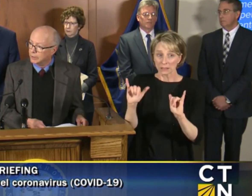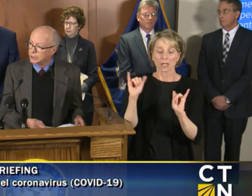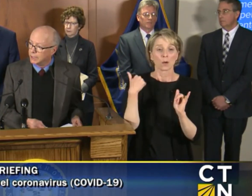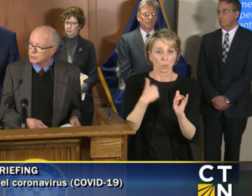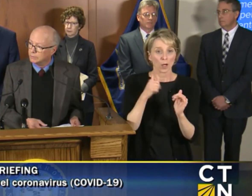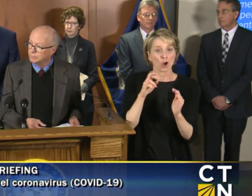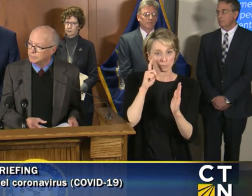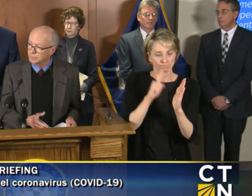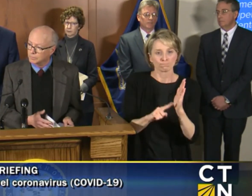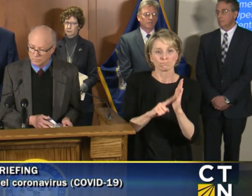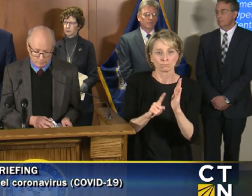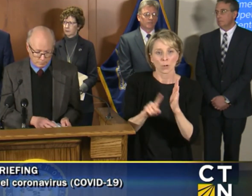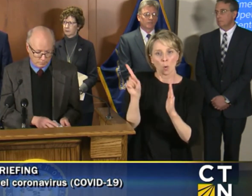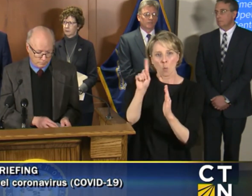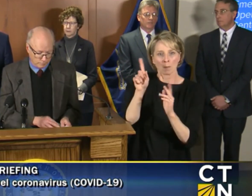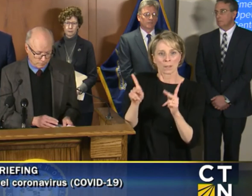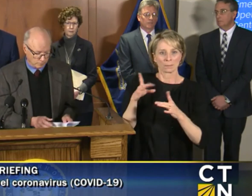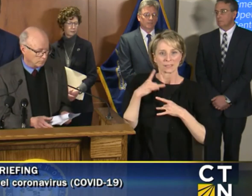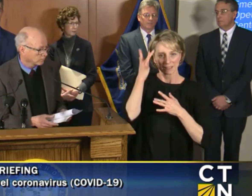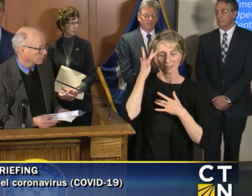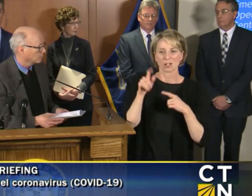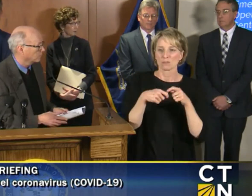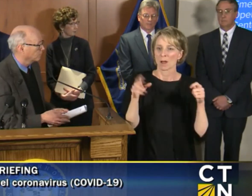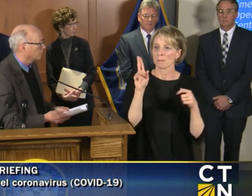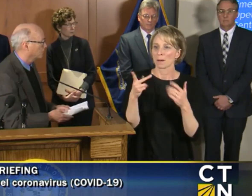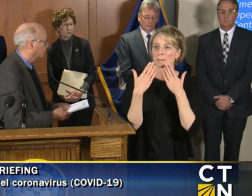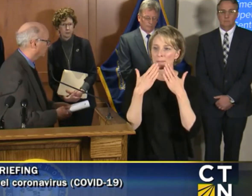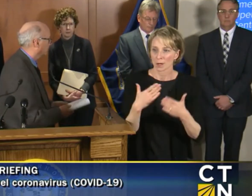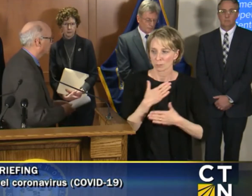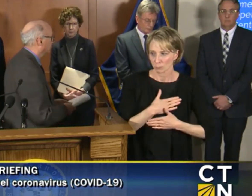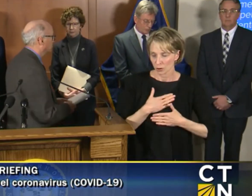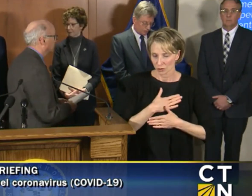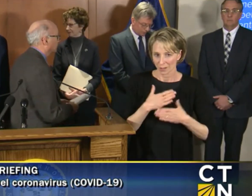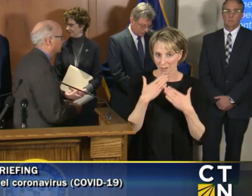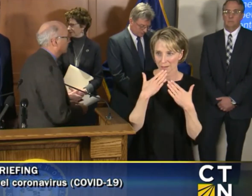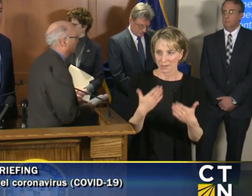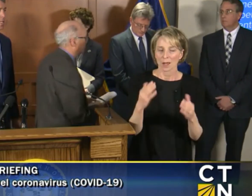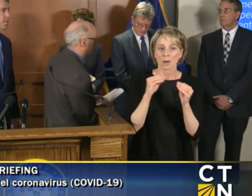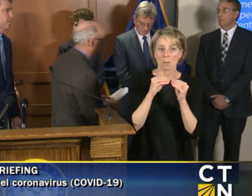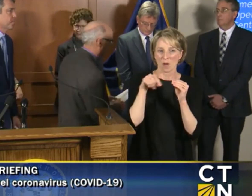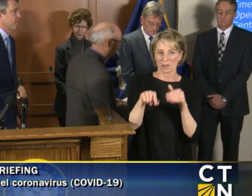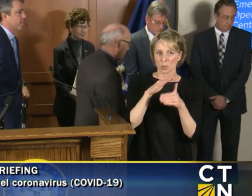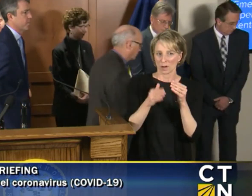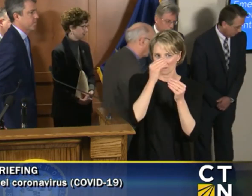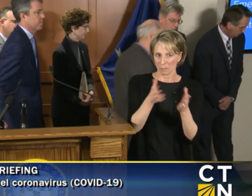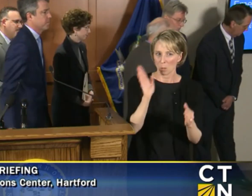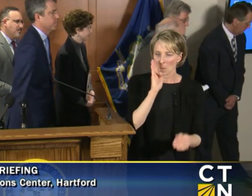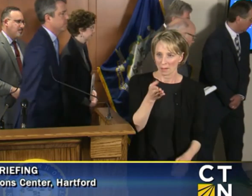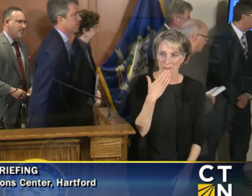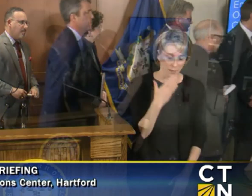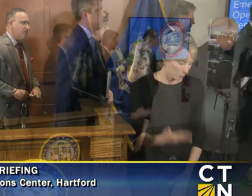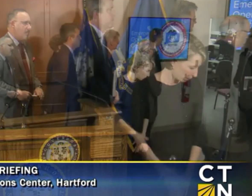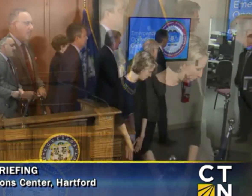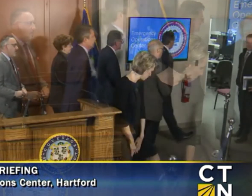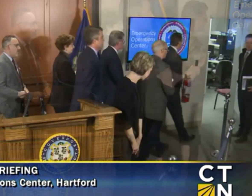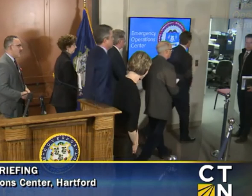contact investigation. Thanks, everyone. We're going to wrap it up there. Thank you. Appreciate it very much. Thank you. More to come this weekend. Thank you.